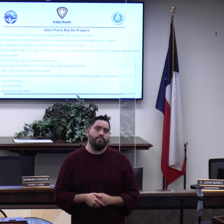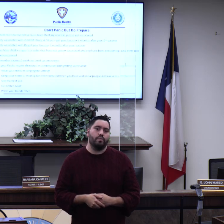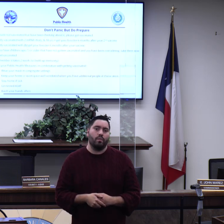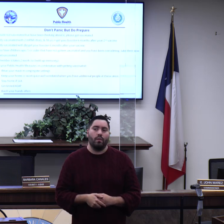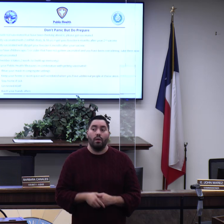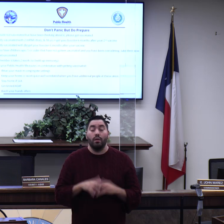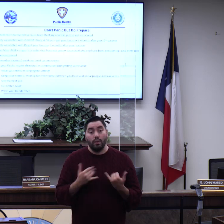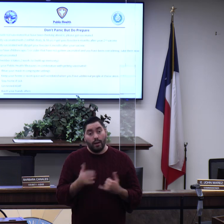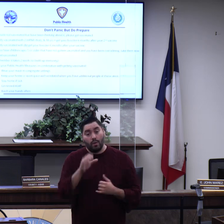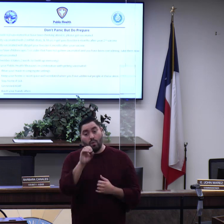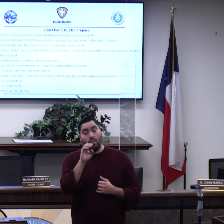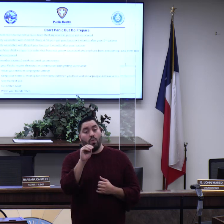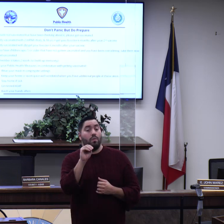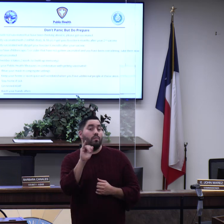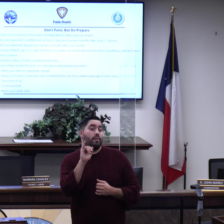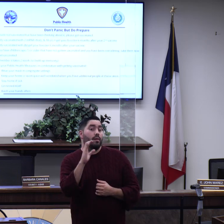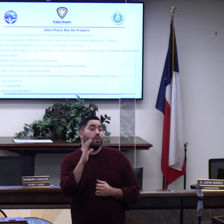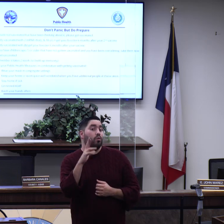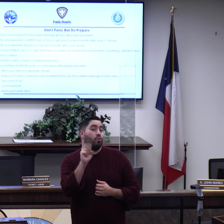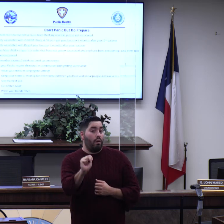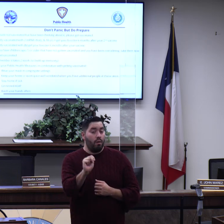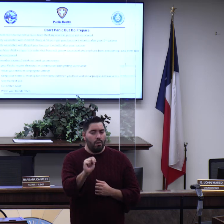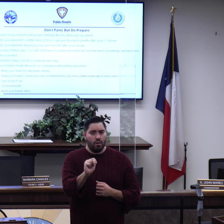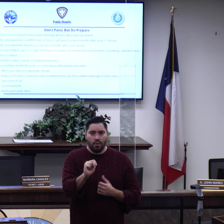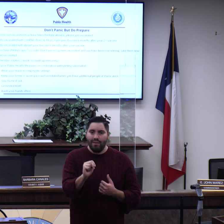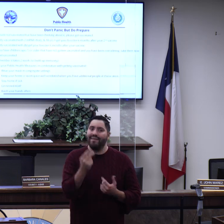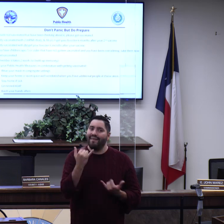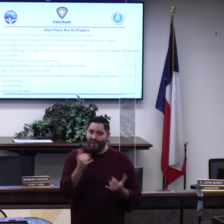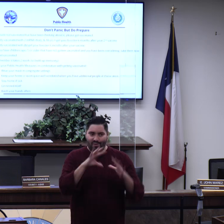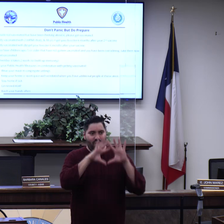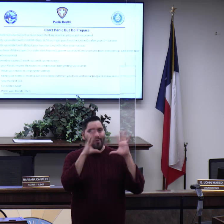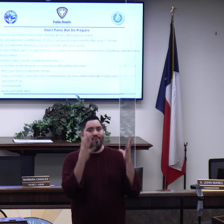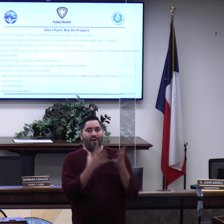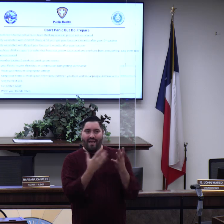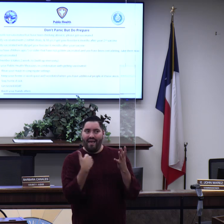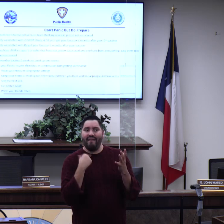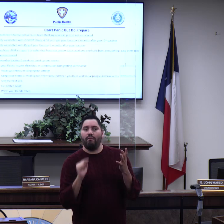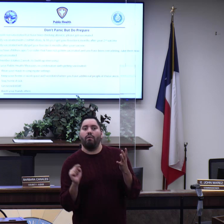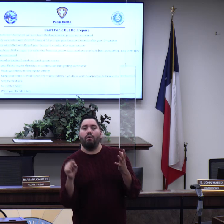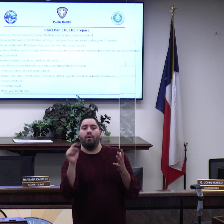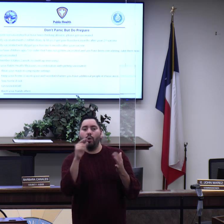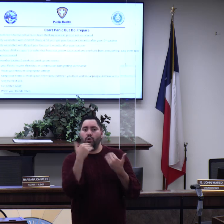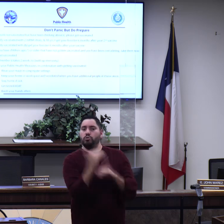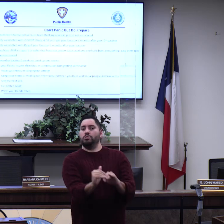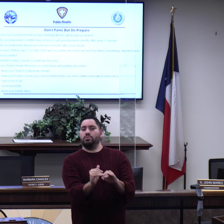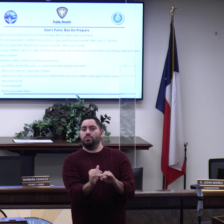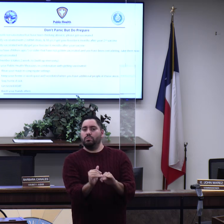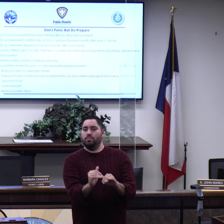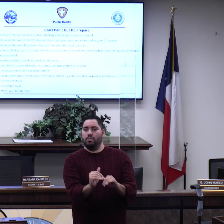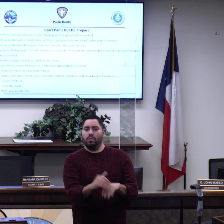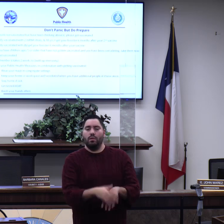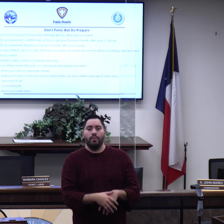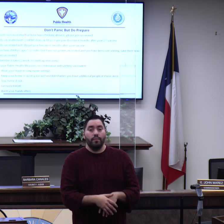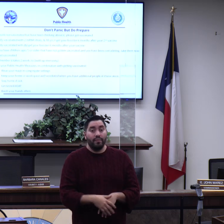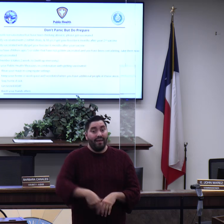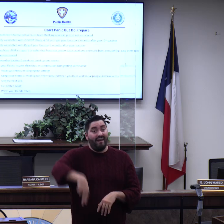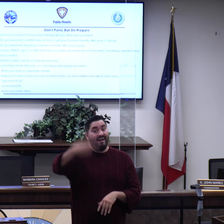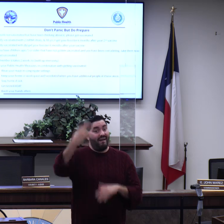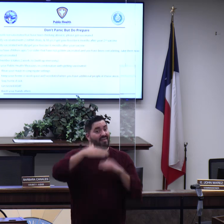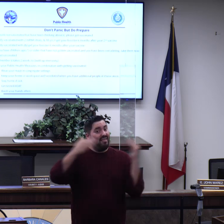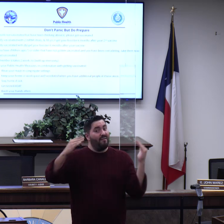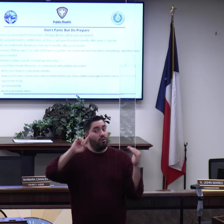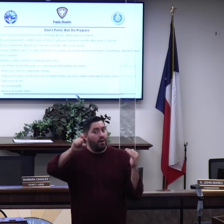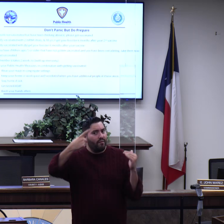the Omicron has already led to worldwide travel restrictions, high-level government meetings, and promises